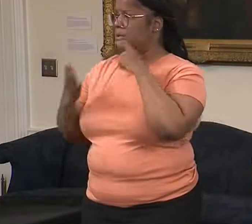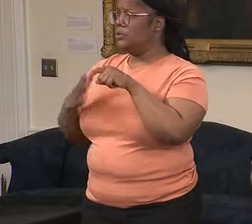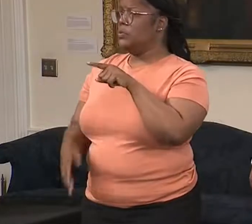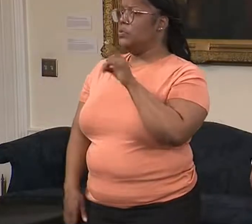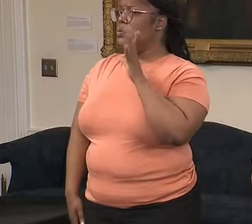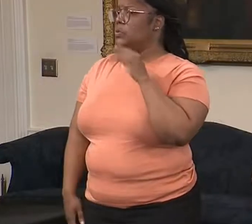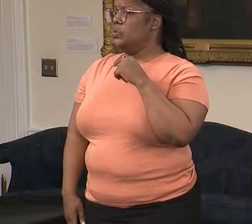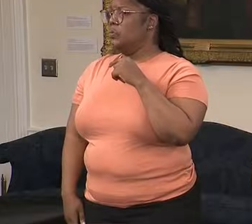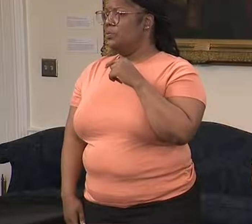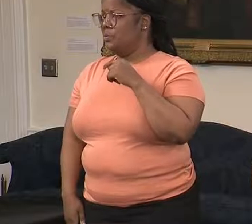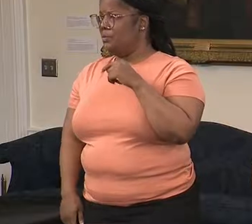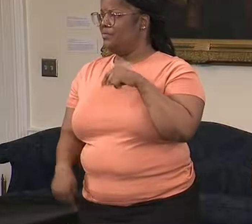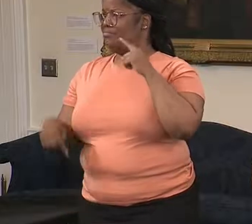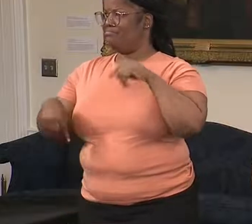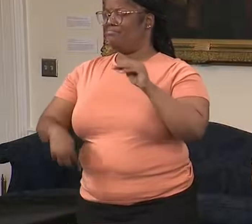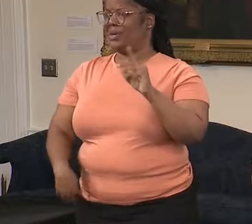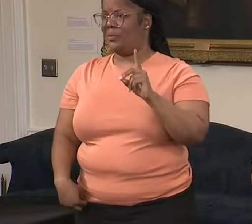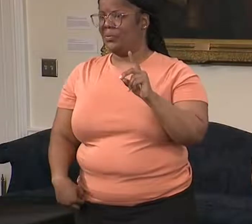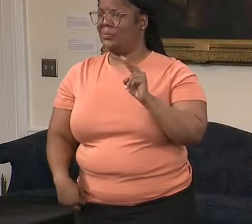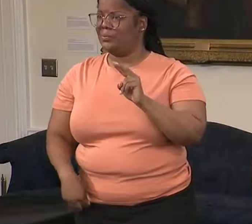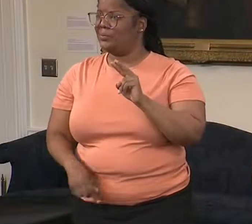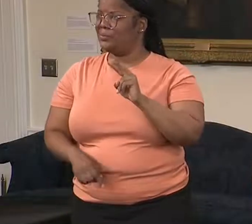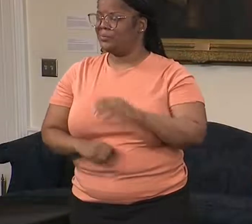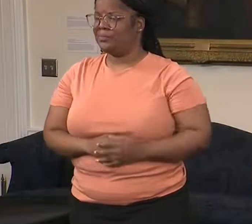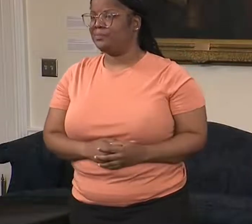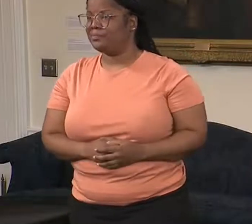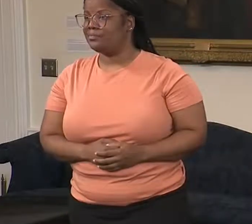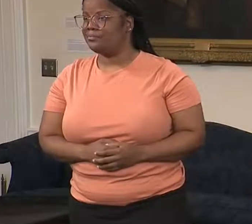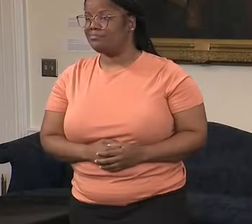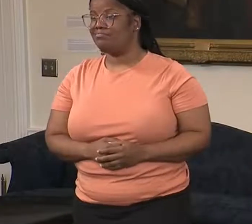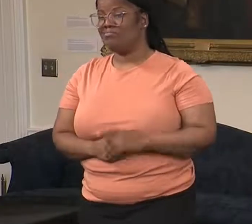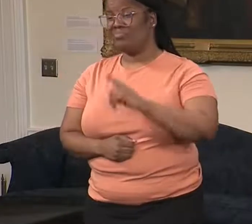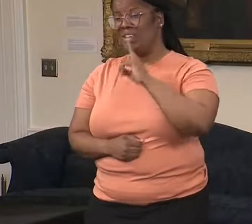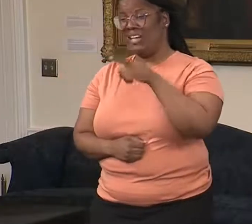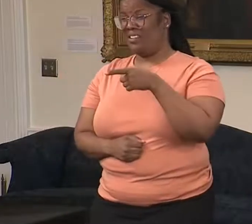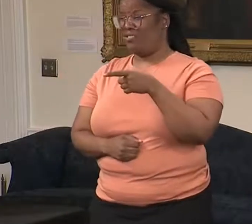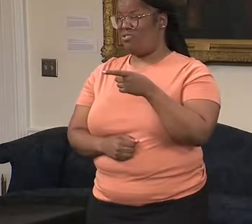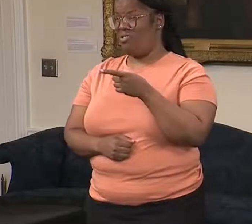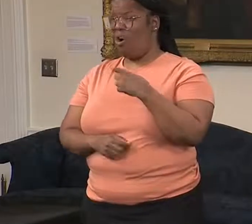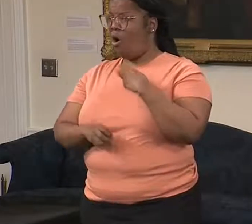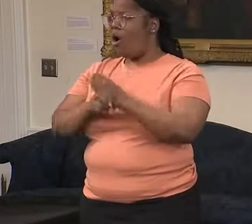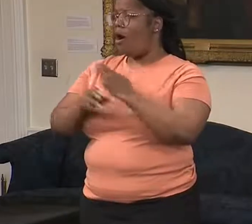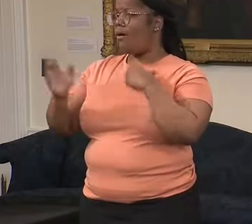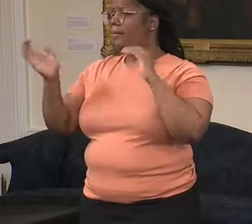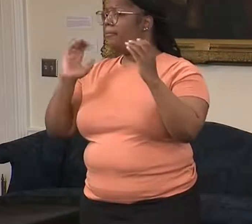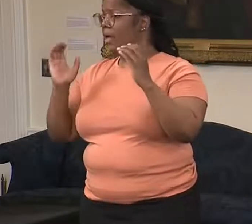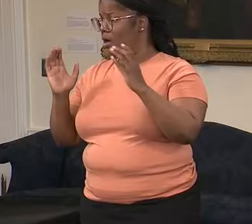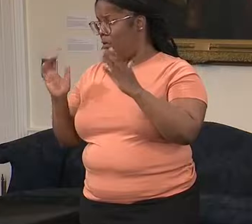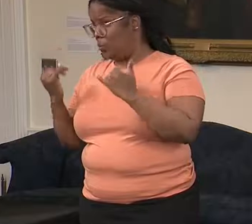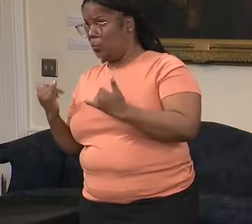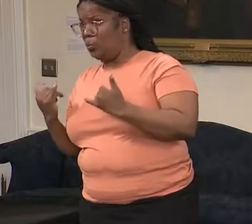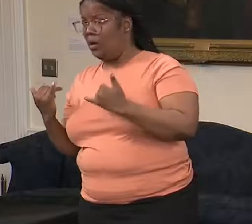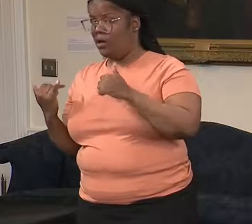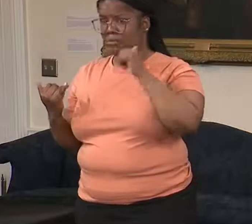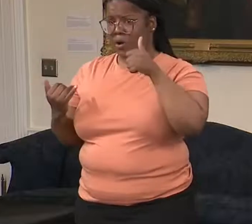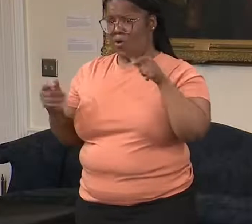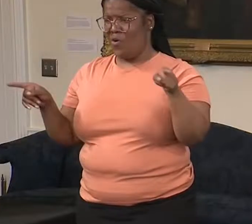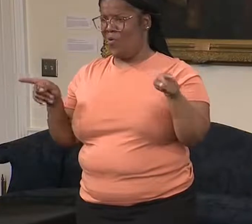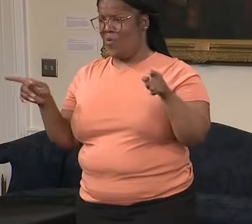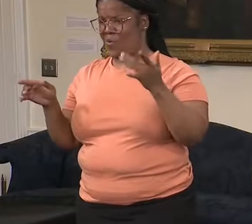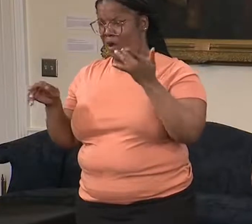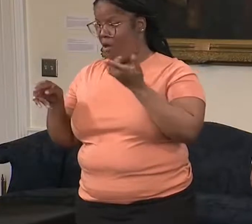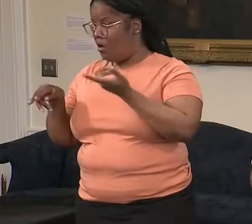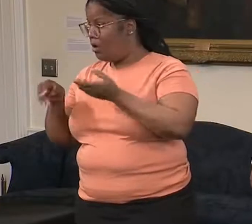them. Luckily, our case is, it's hard. You can't really judge one day to another. Sometimes people say, oh, it went up today. Well, today we